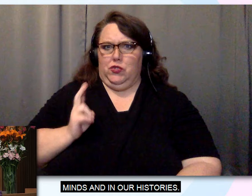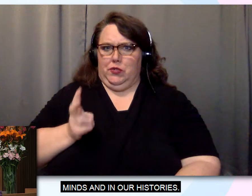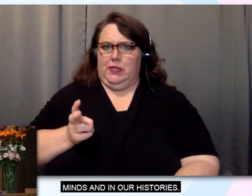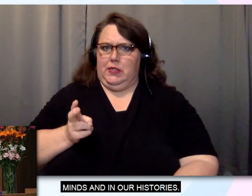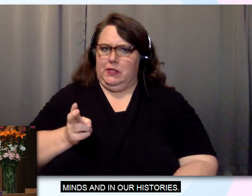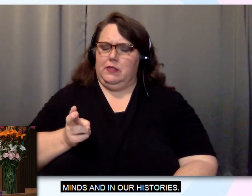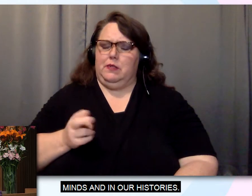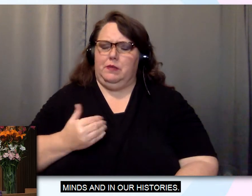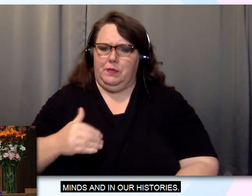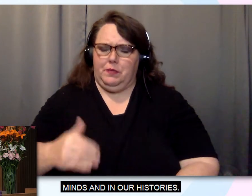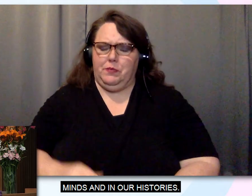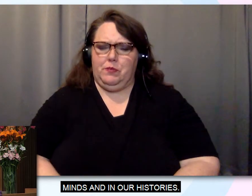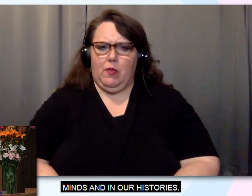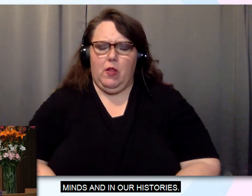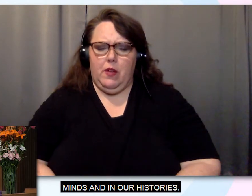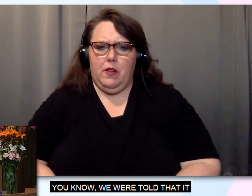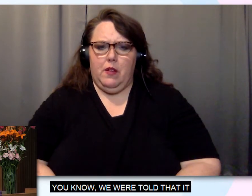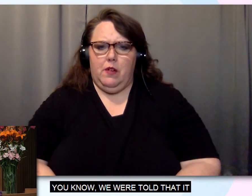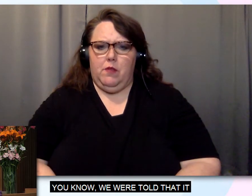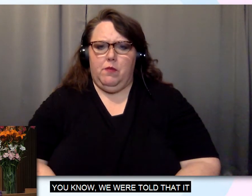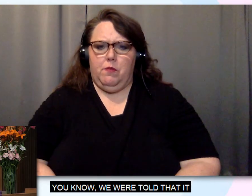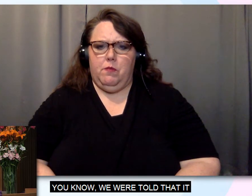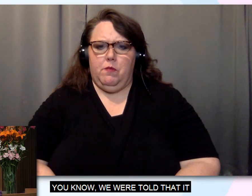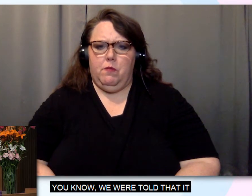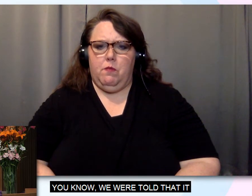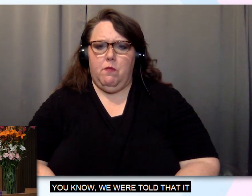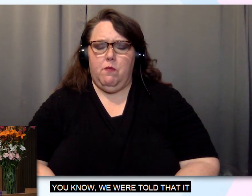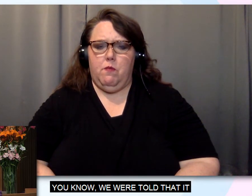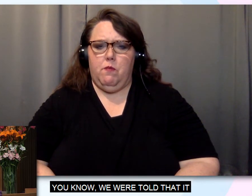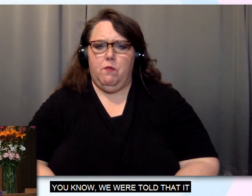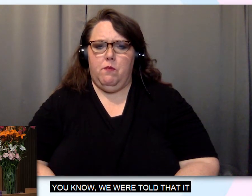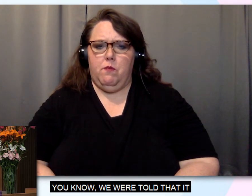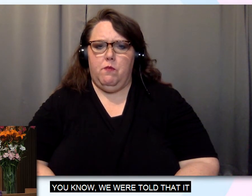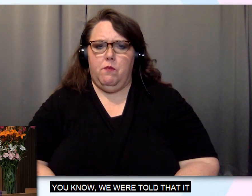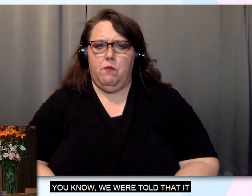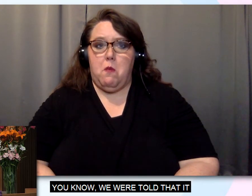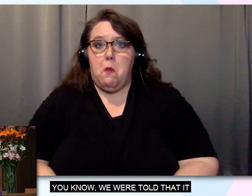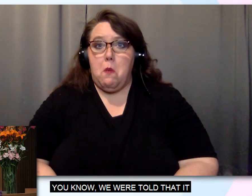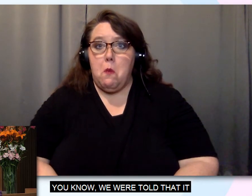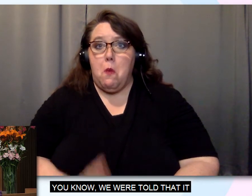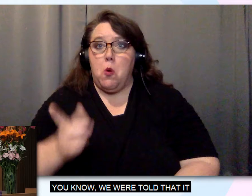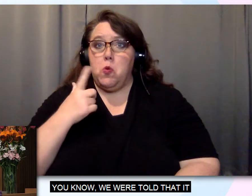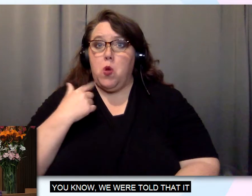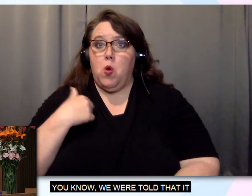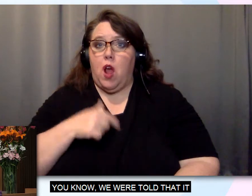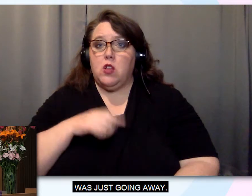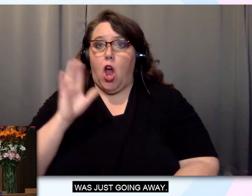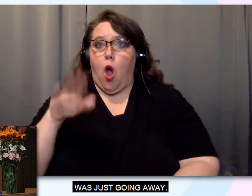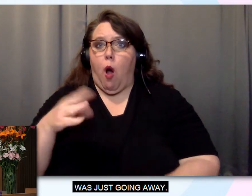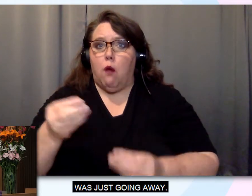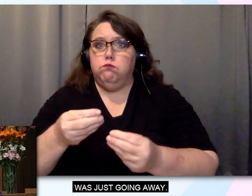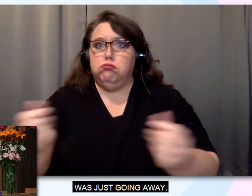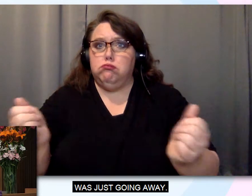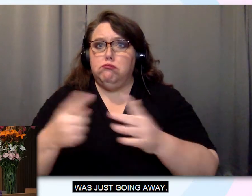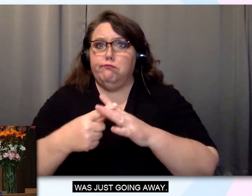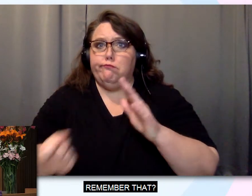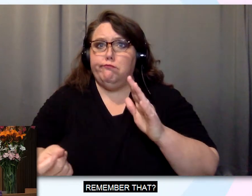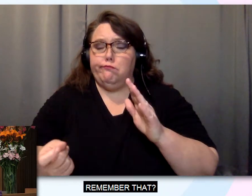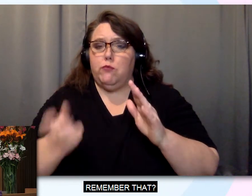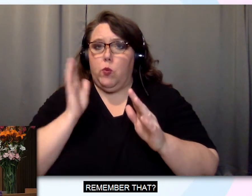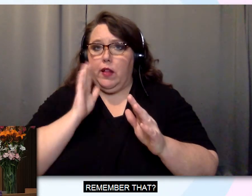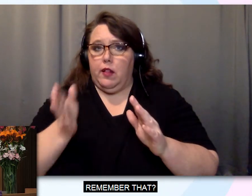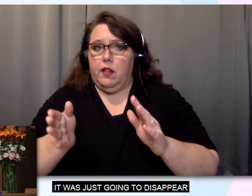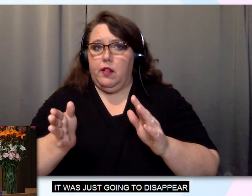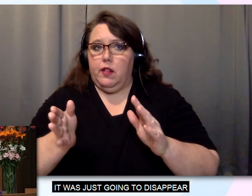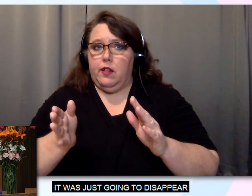histories. You know, we were told that it was just going away. Remember that? It was just